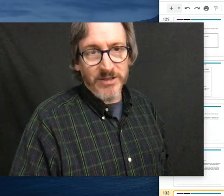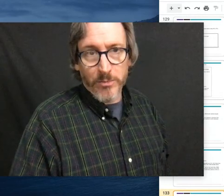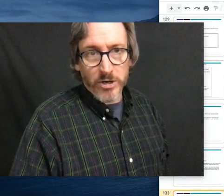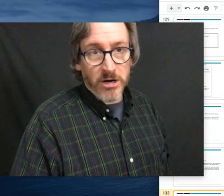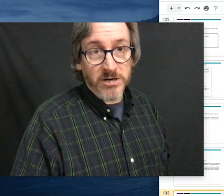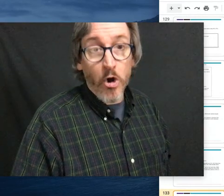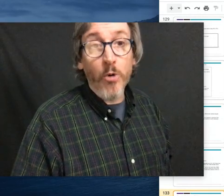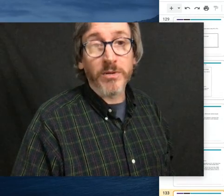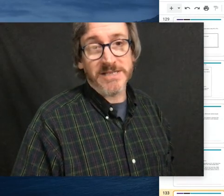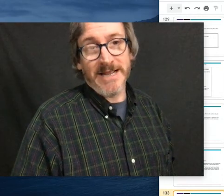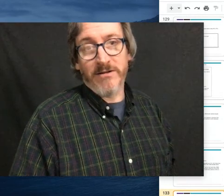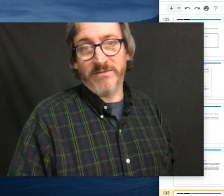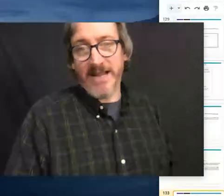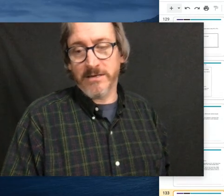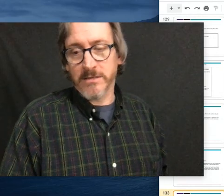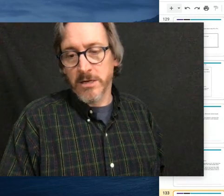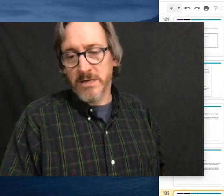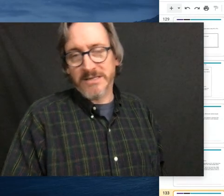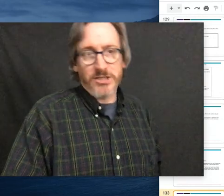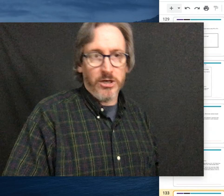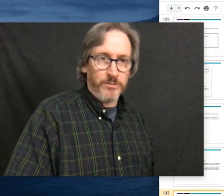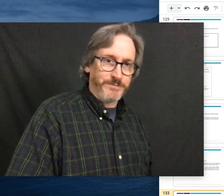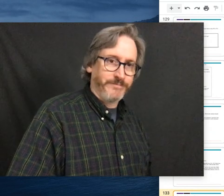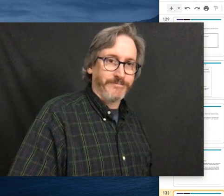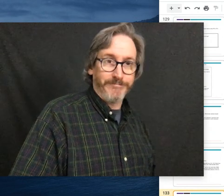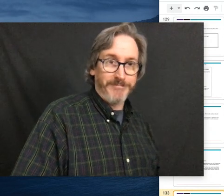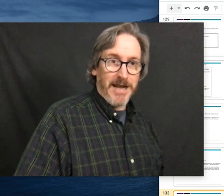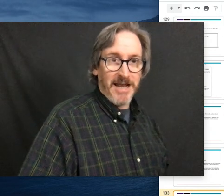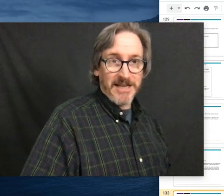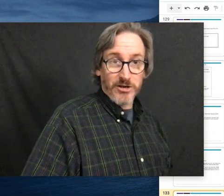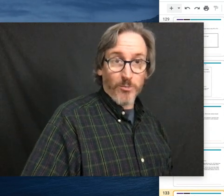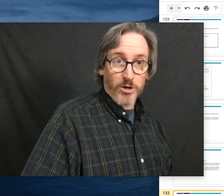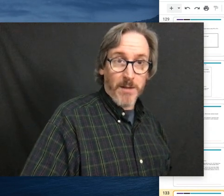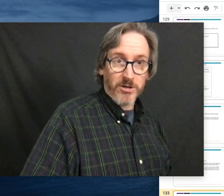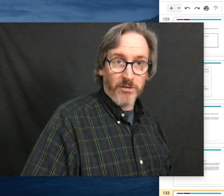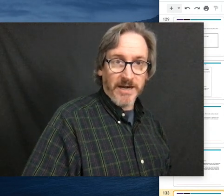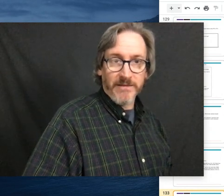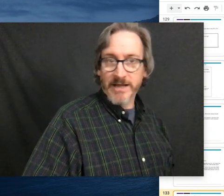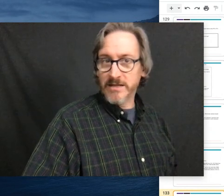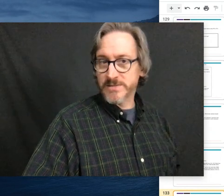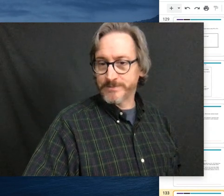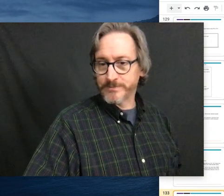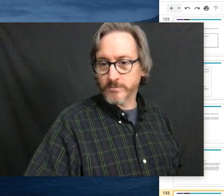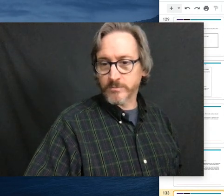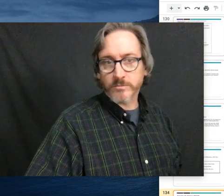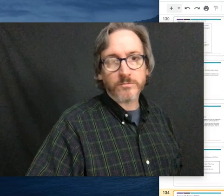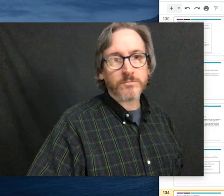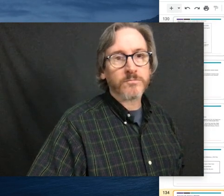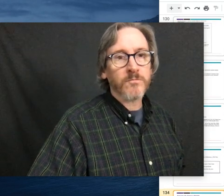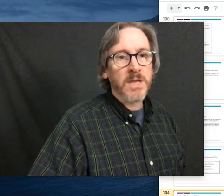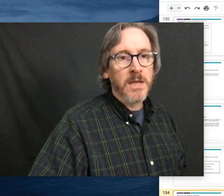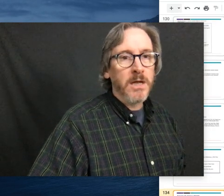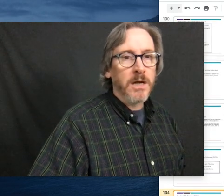give in the book are hopelessly out of date. So they're more comical than anything else.